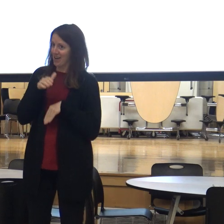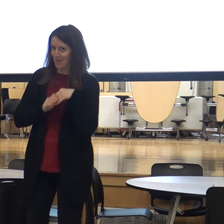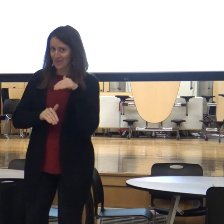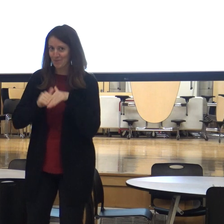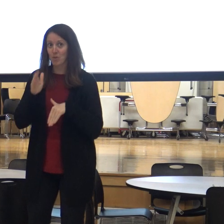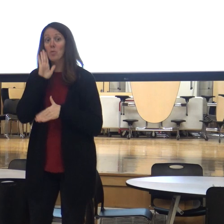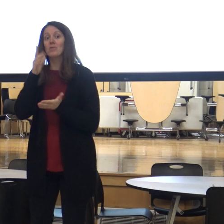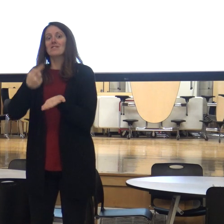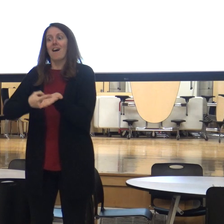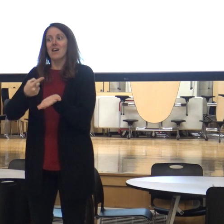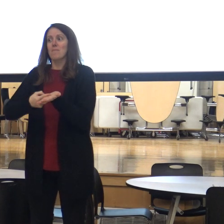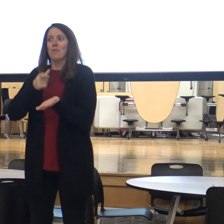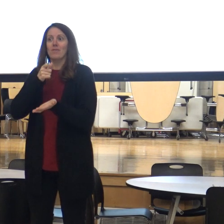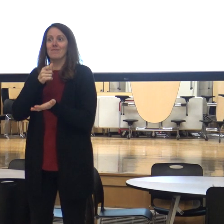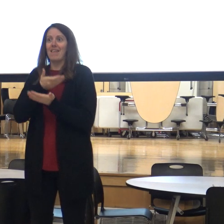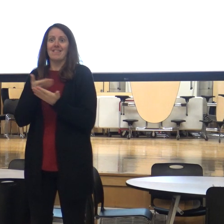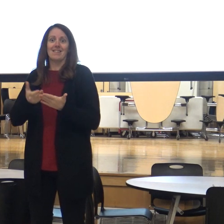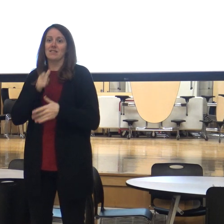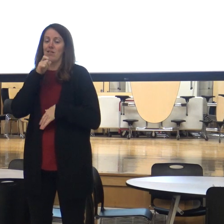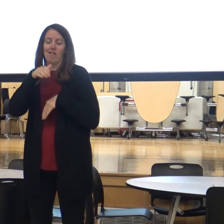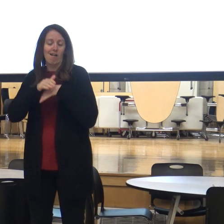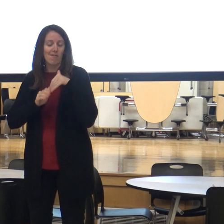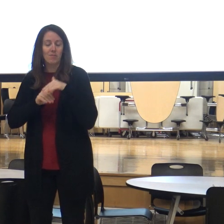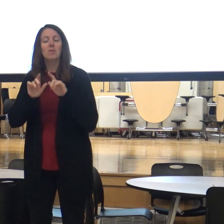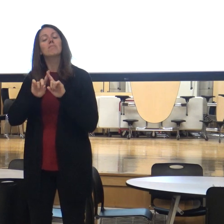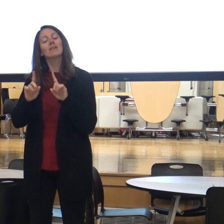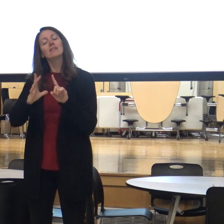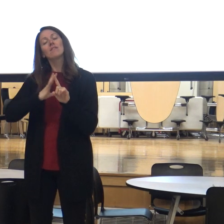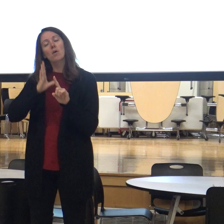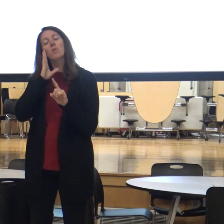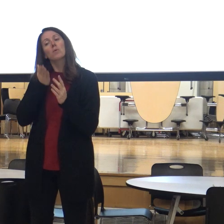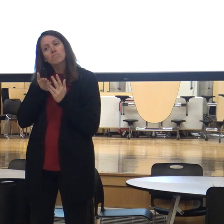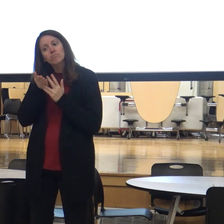bit uncomfortable, but that's okay, because we're gonna get through it, right?